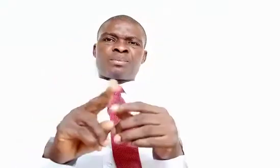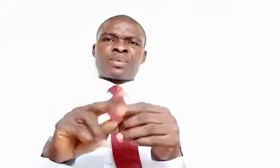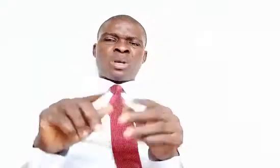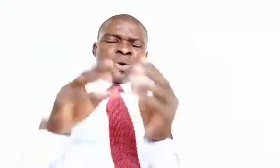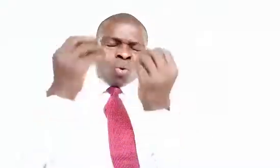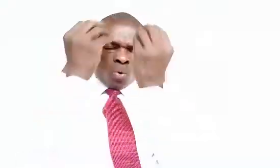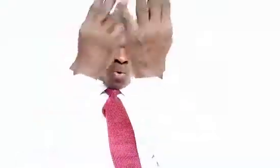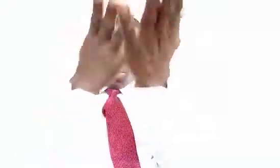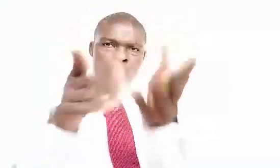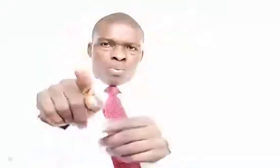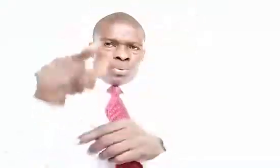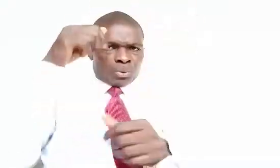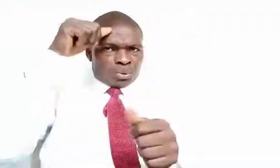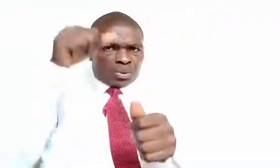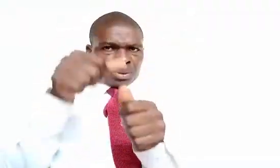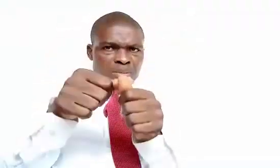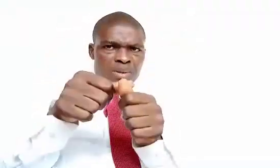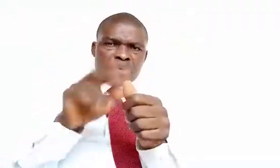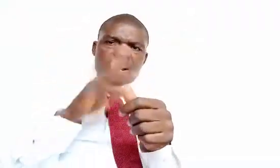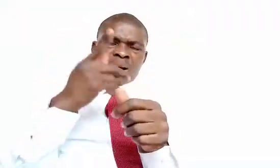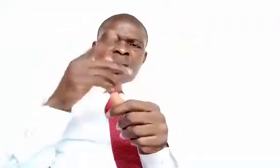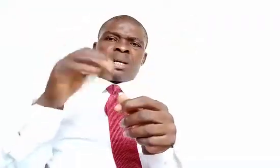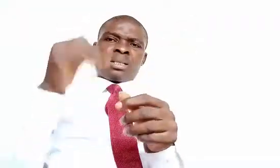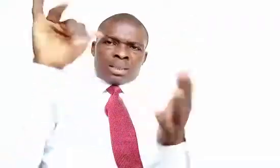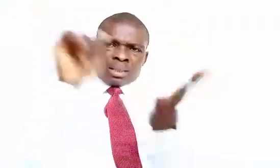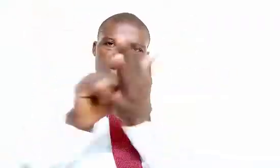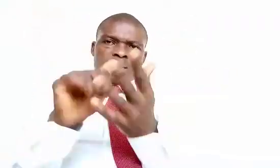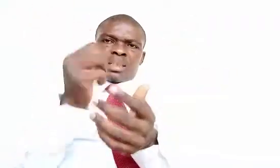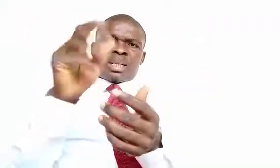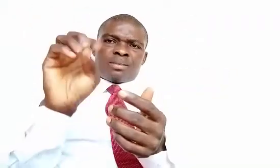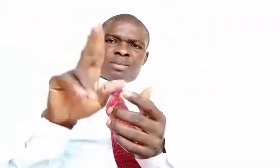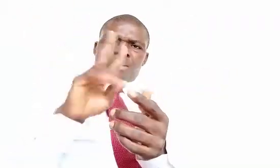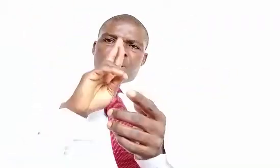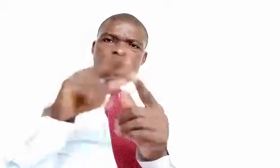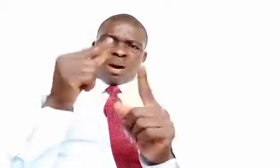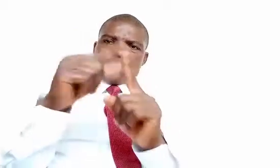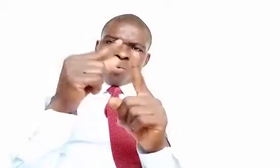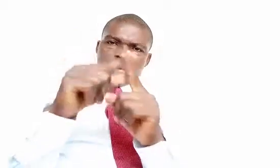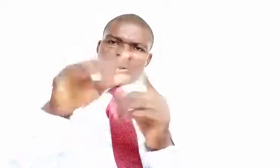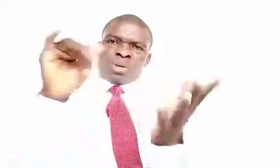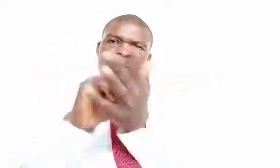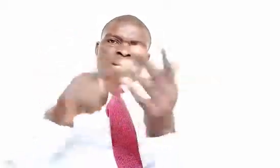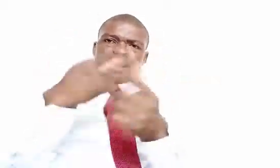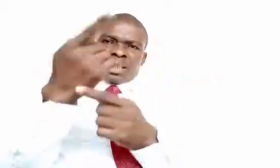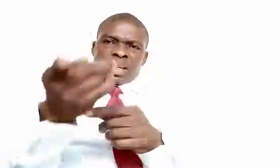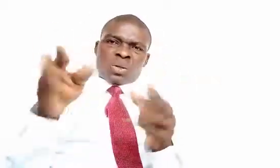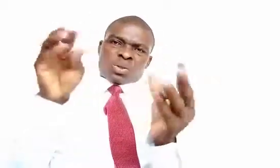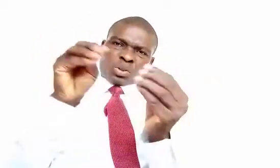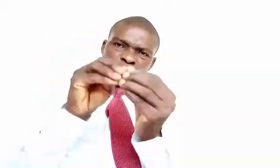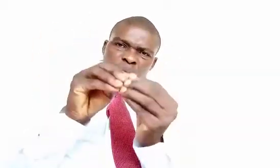that adverbs are words or set of words that modify or tell us more about verbs, adjectives, and other